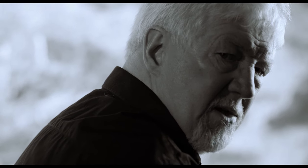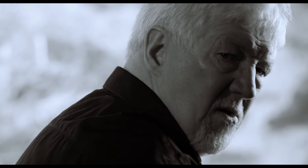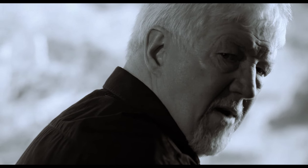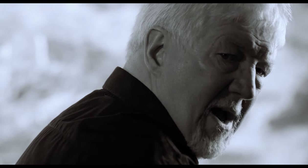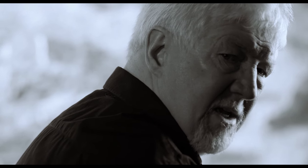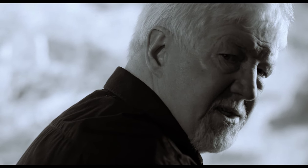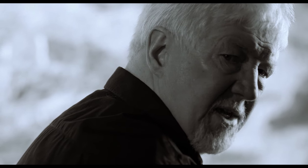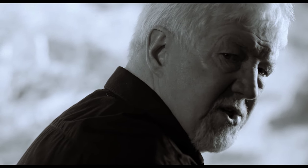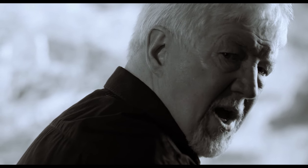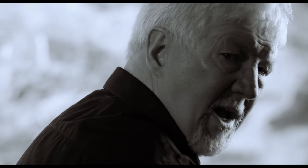your eyes that shine,